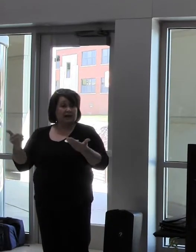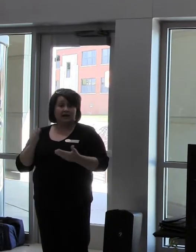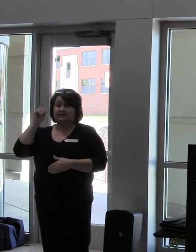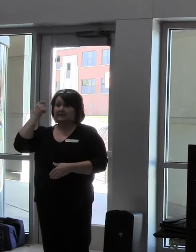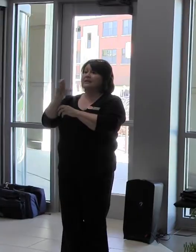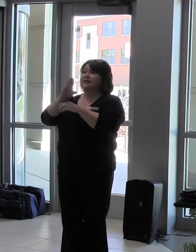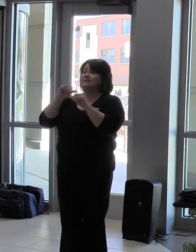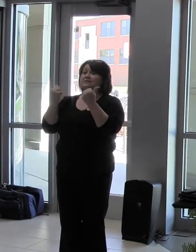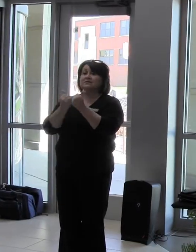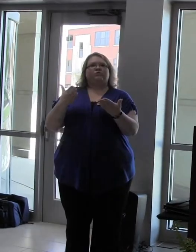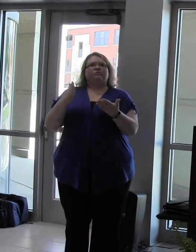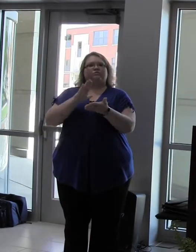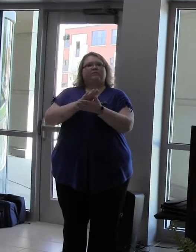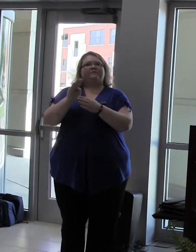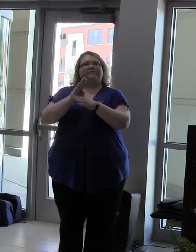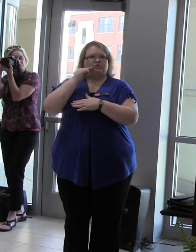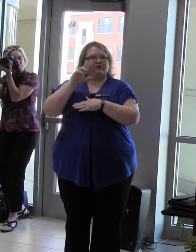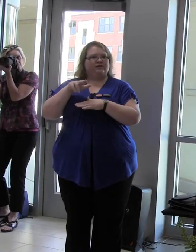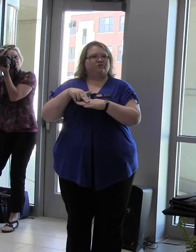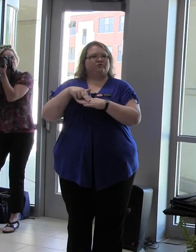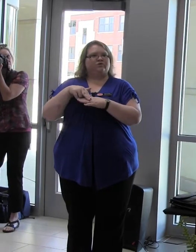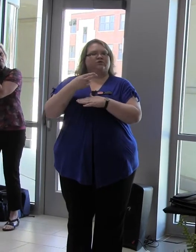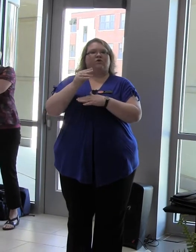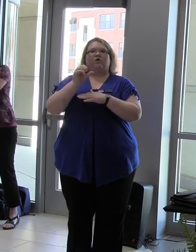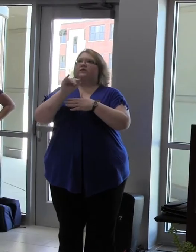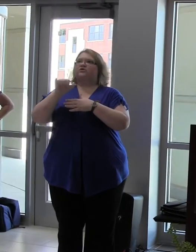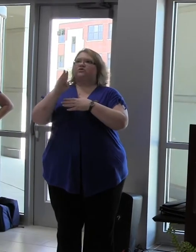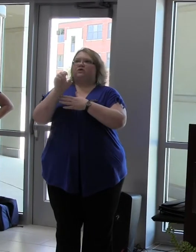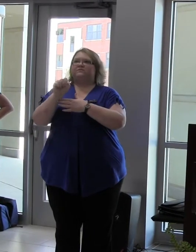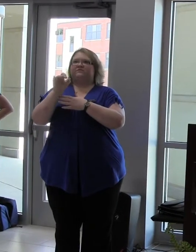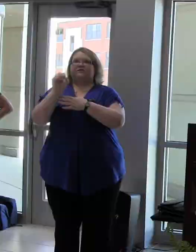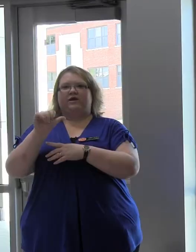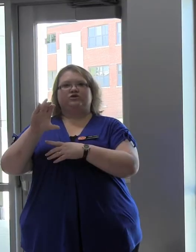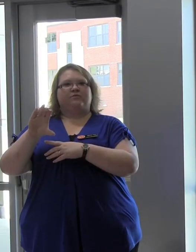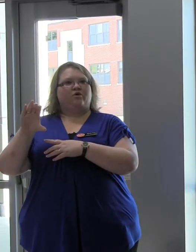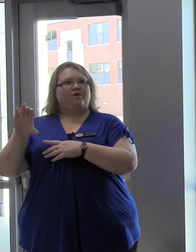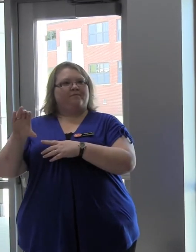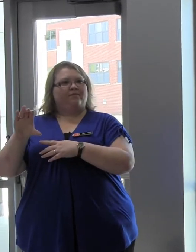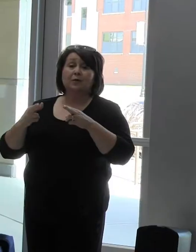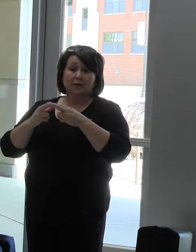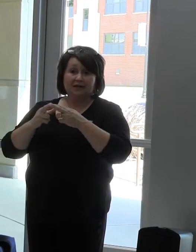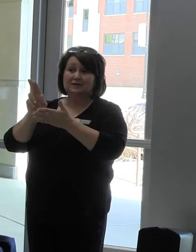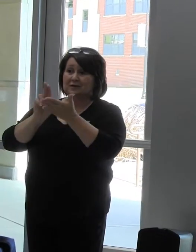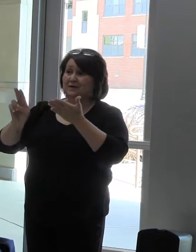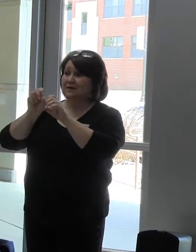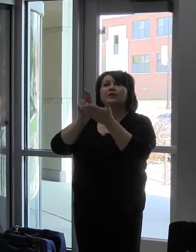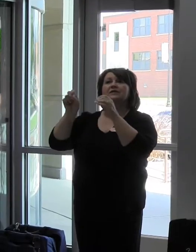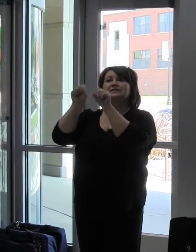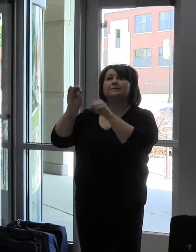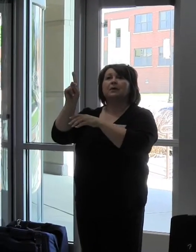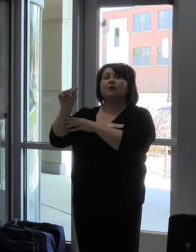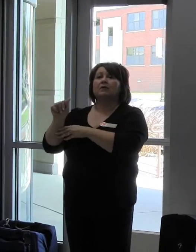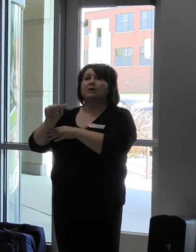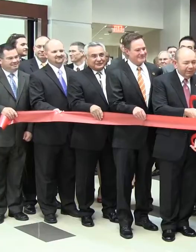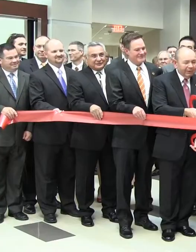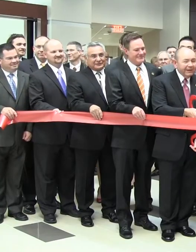Governor Anatubby, Mr. Mark Gann, Mr. Wendell Godden, Harlan Stonecipher, Mr. Mike Southern, Mr. Kyle Stewart, Ms. Connie Wright, Mr.